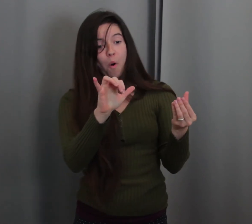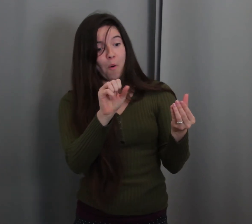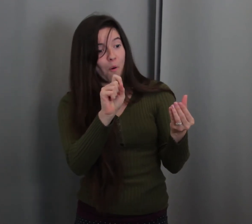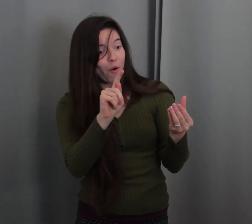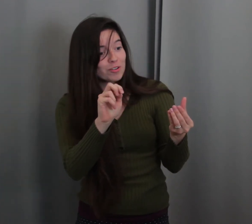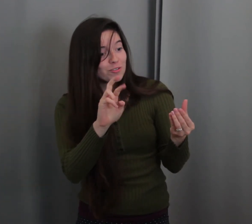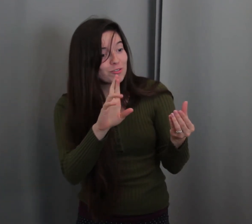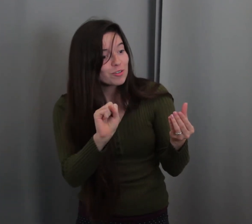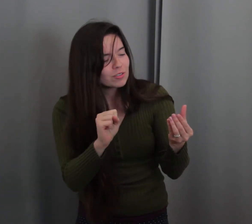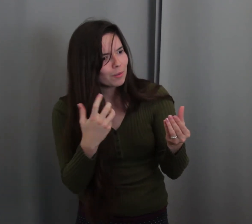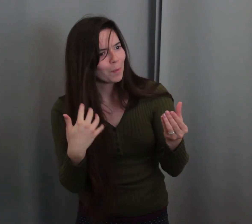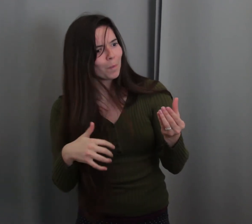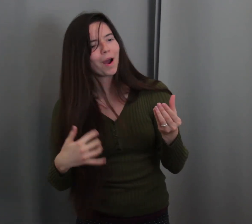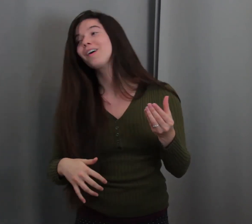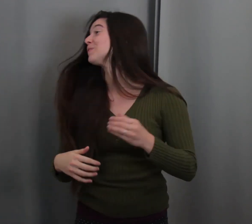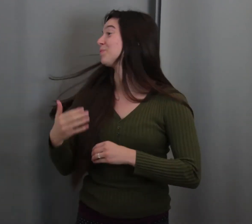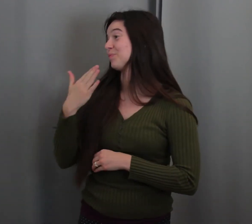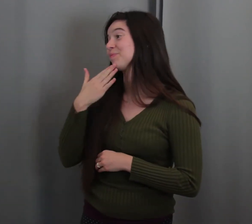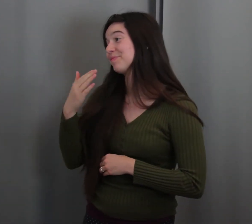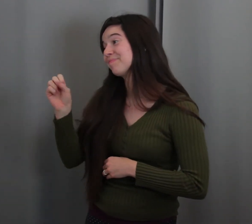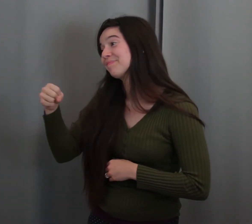up in order to do this for us.